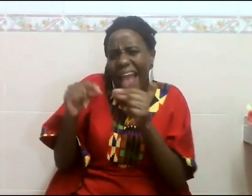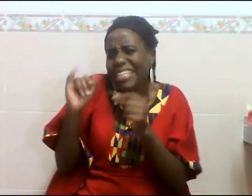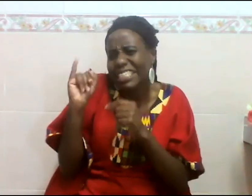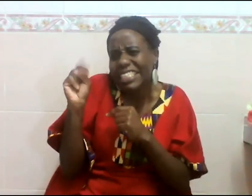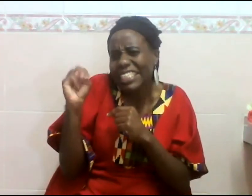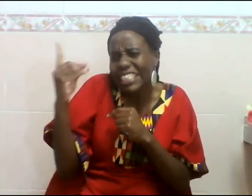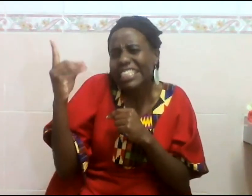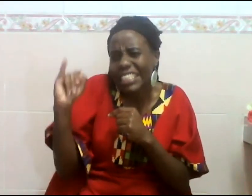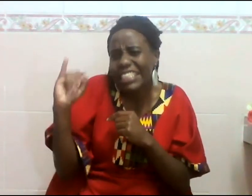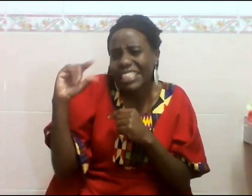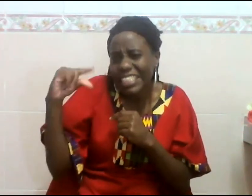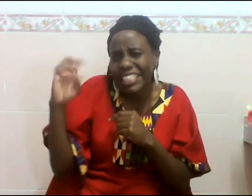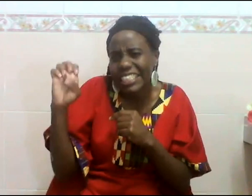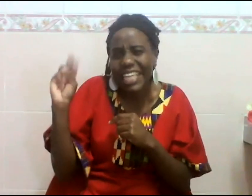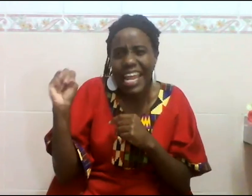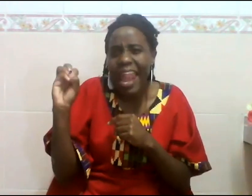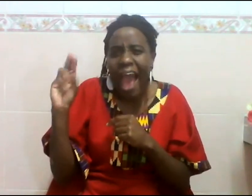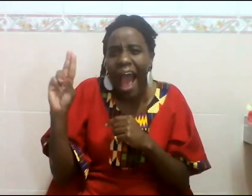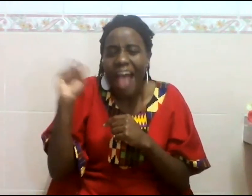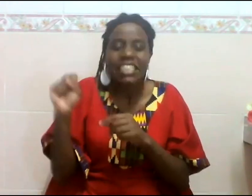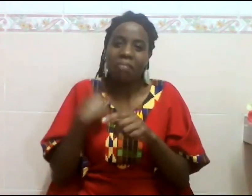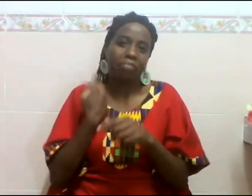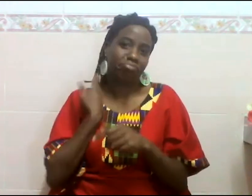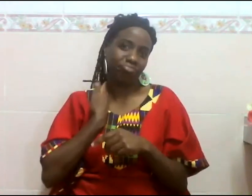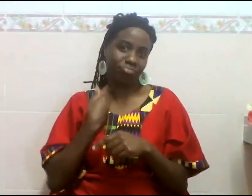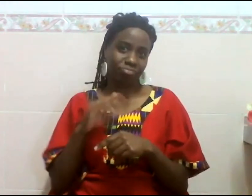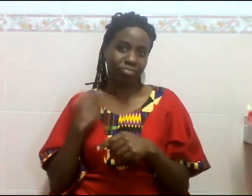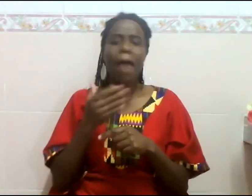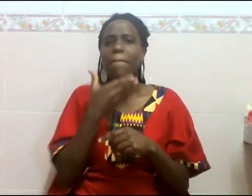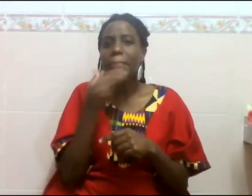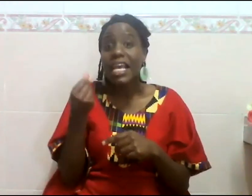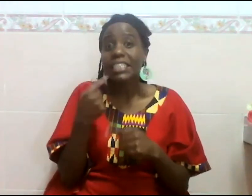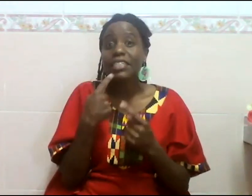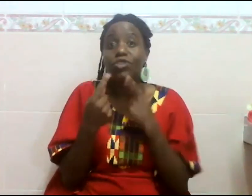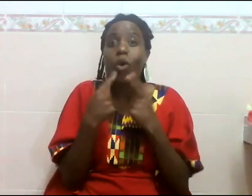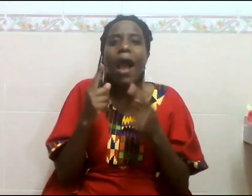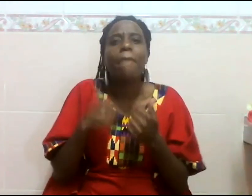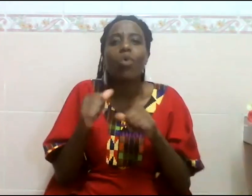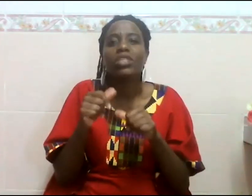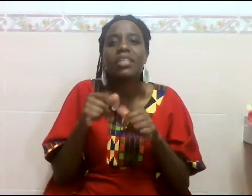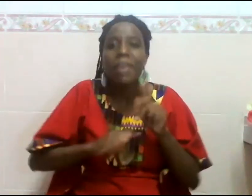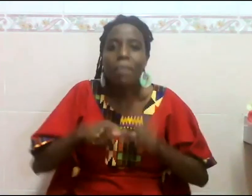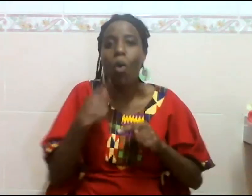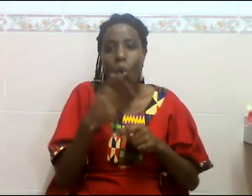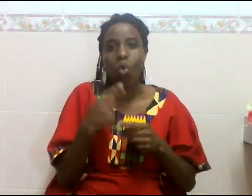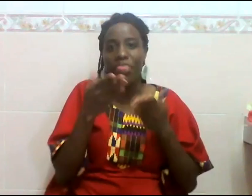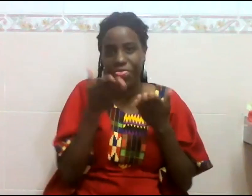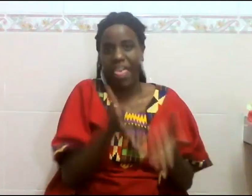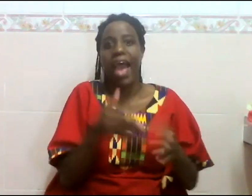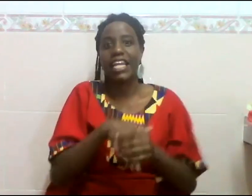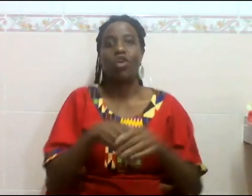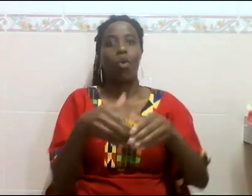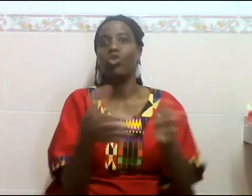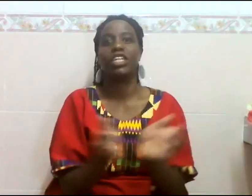of these as communities of people who are, the research is about them and it should involve them. And so we need